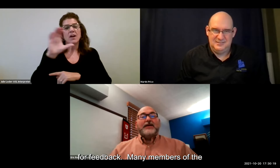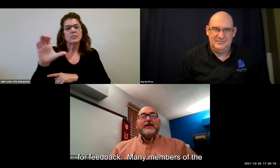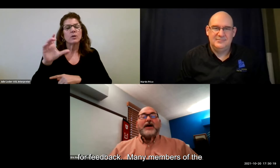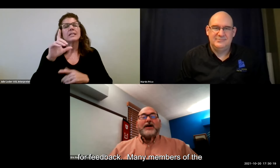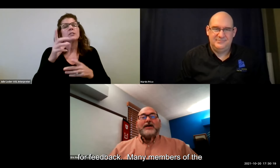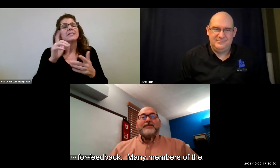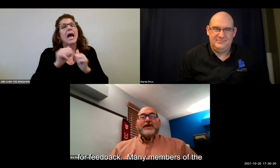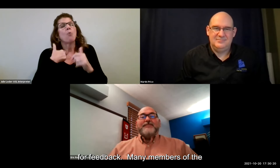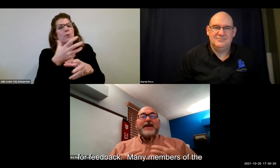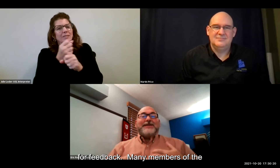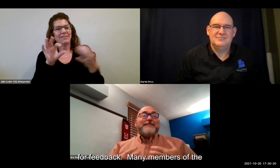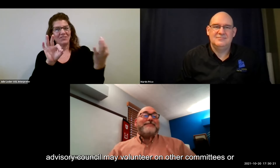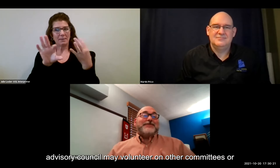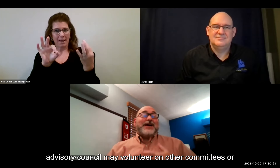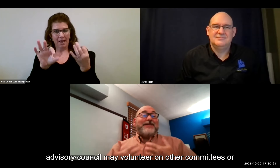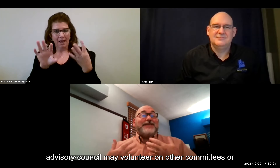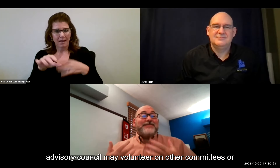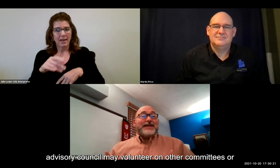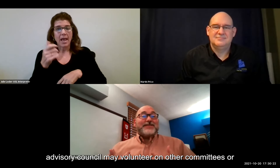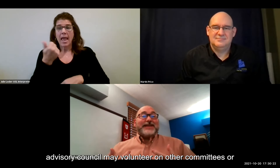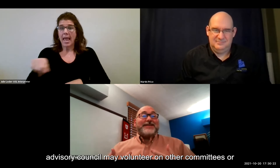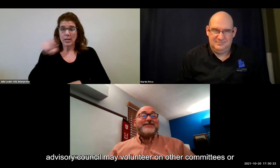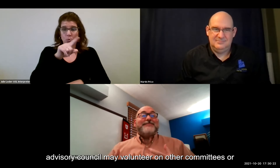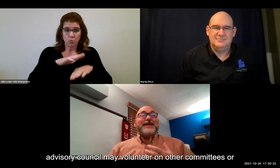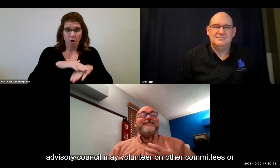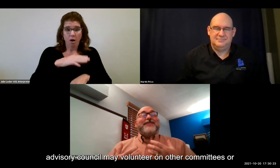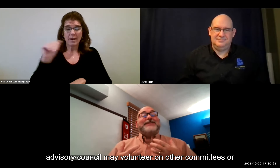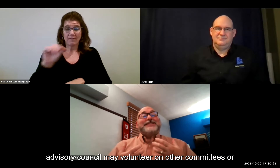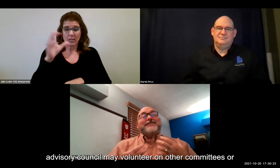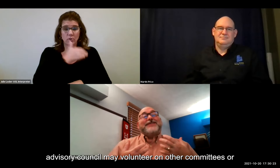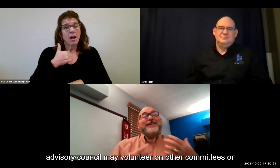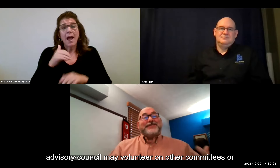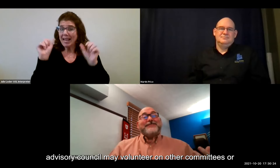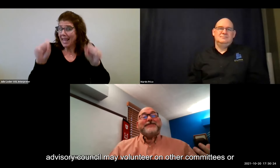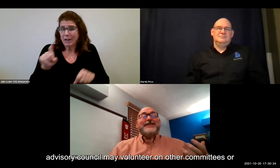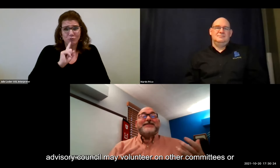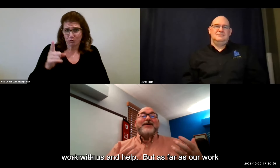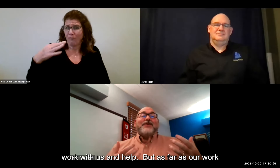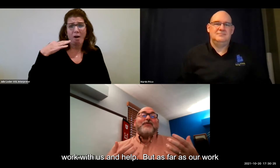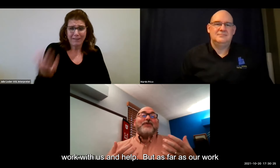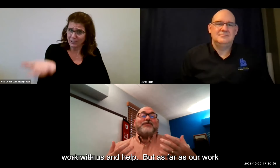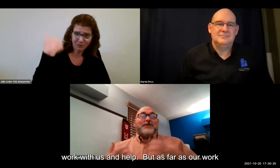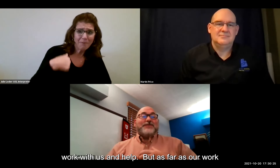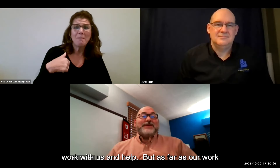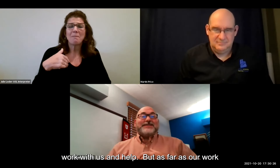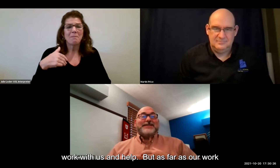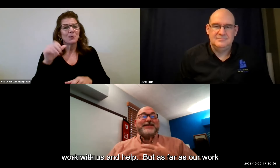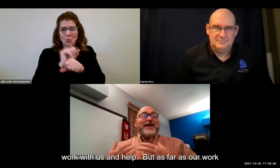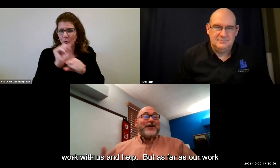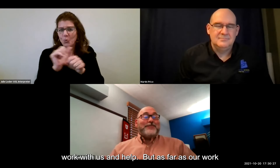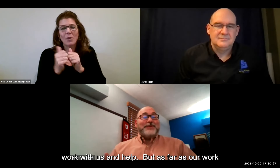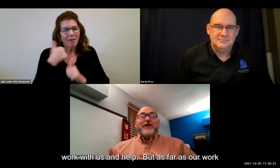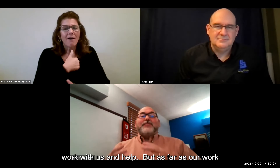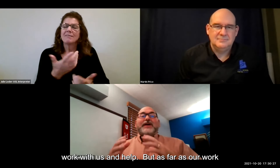feedback. Many members of the advisory council may volunteer on other committees or work with us